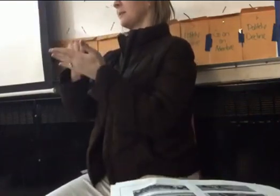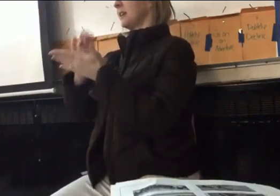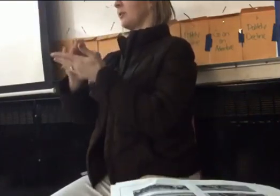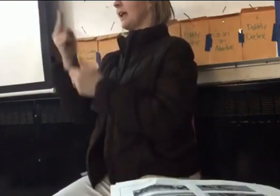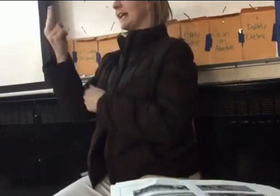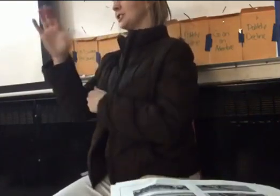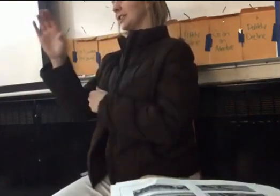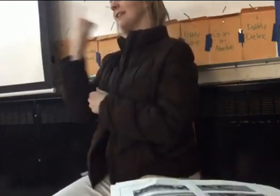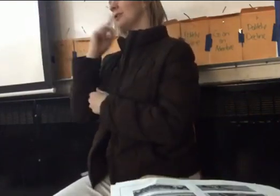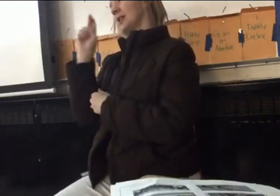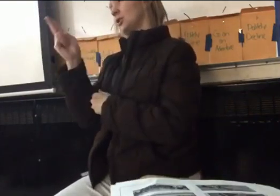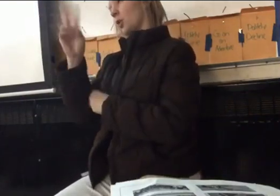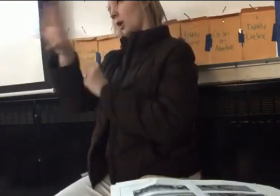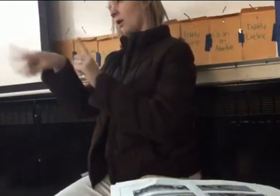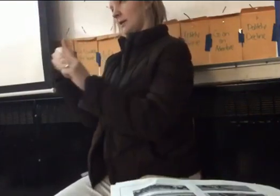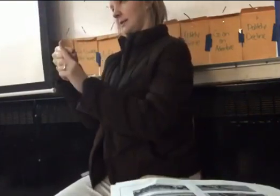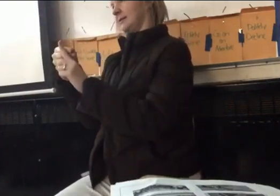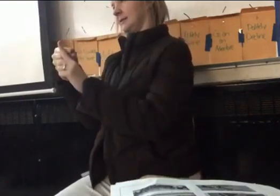for historical context.